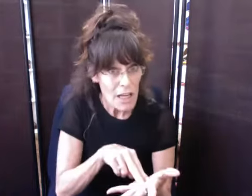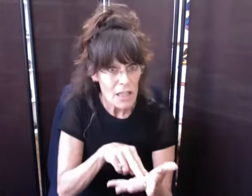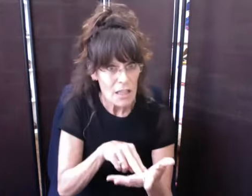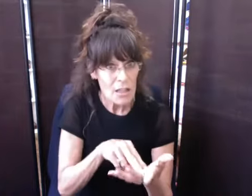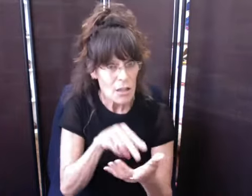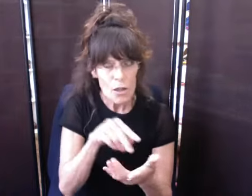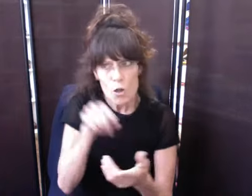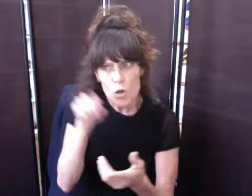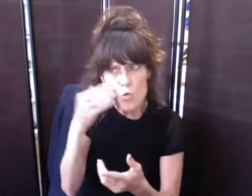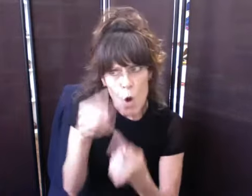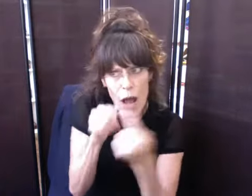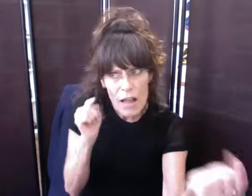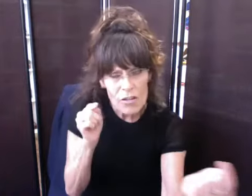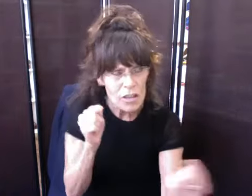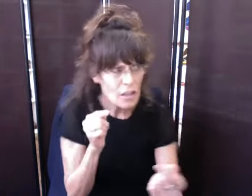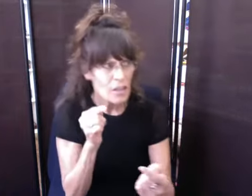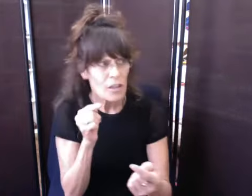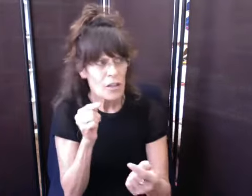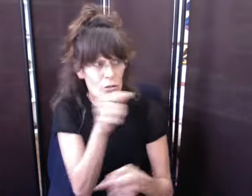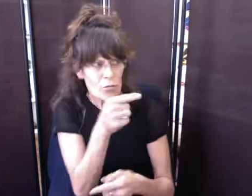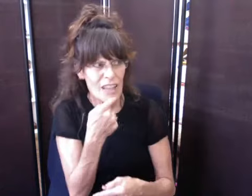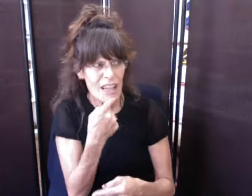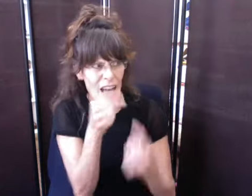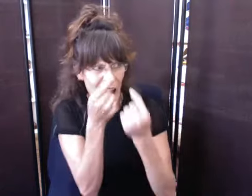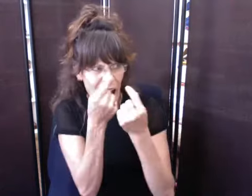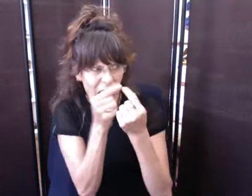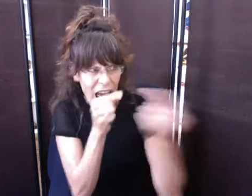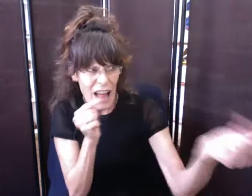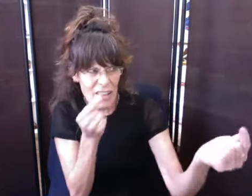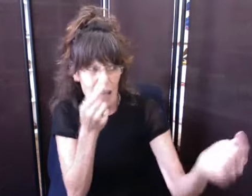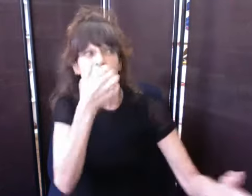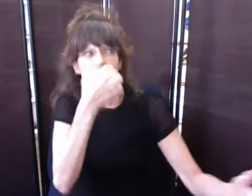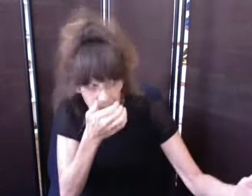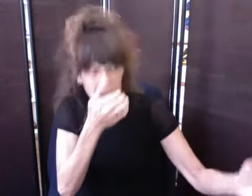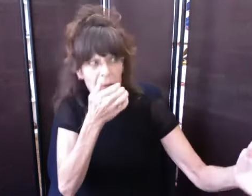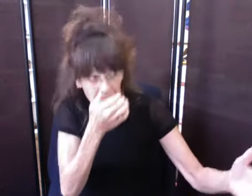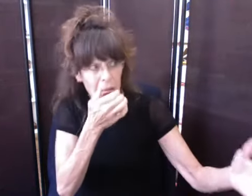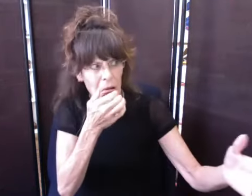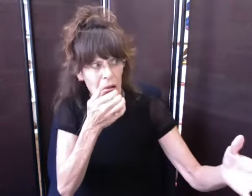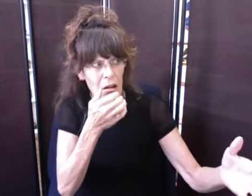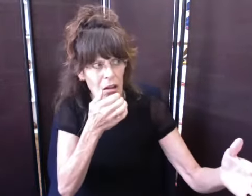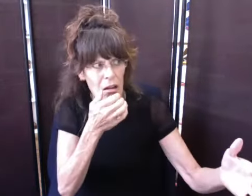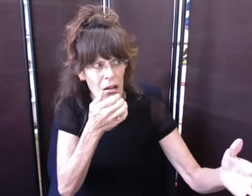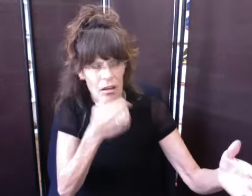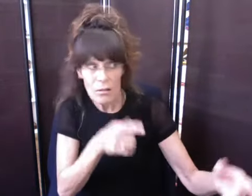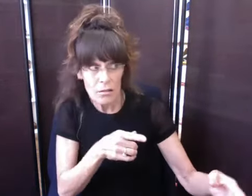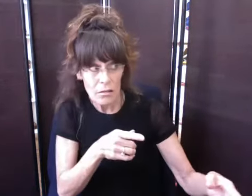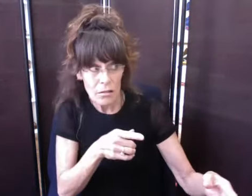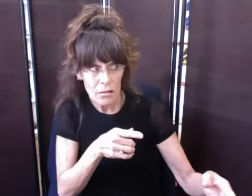so, but not really, because when you say allergy, I think of sneezing, right? And, you know, I never really sneezed when I